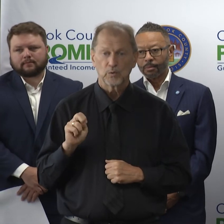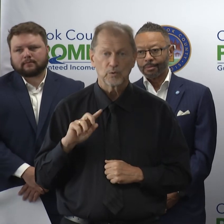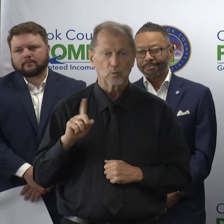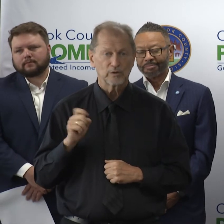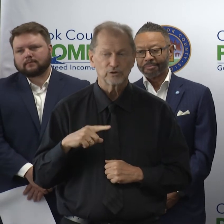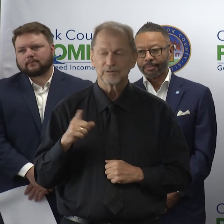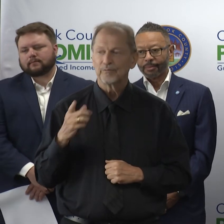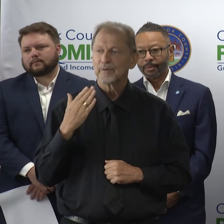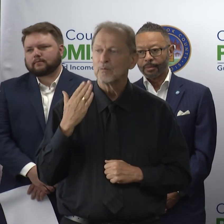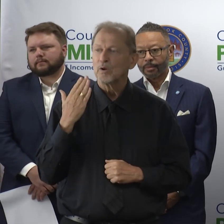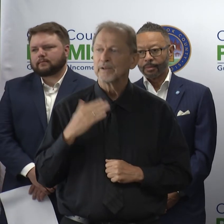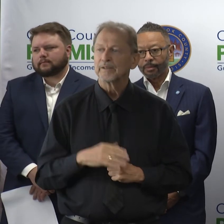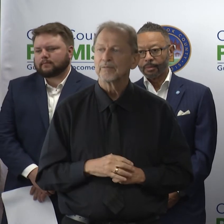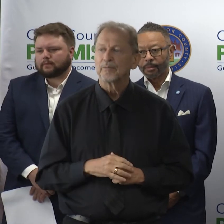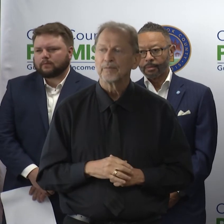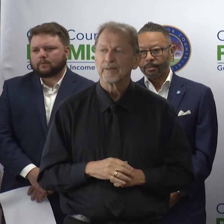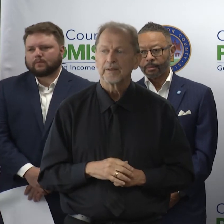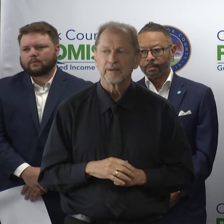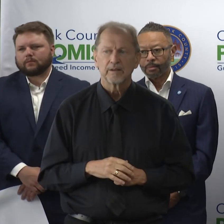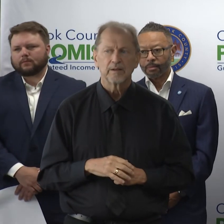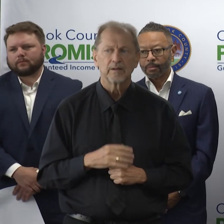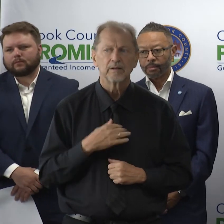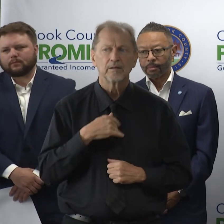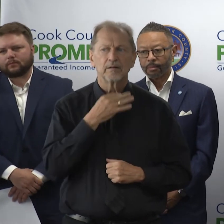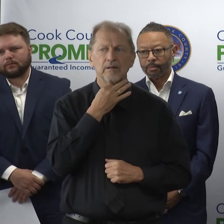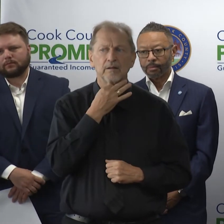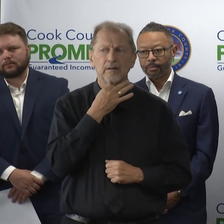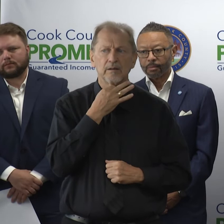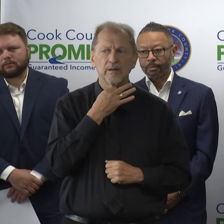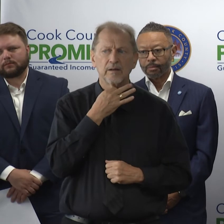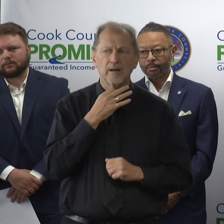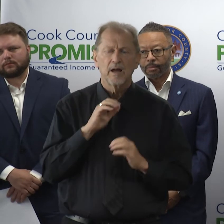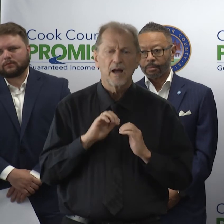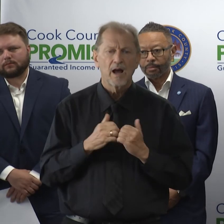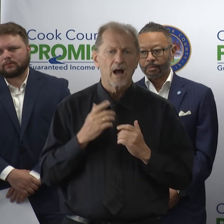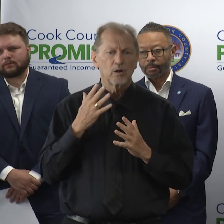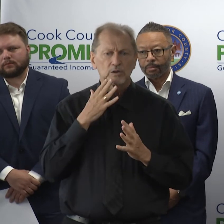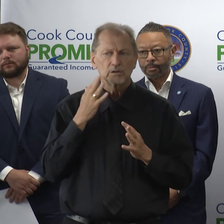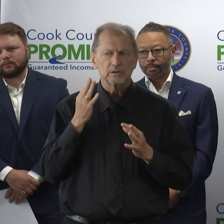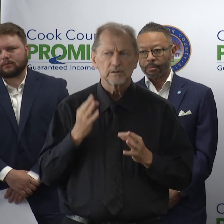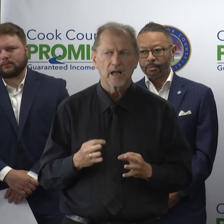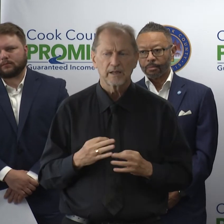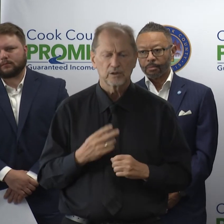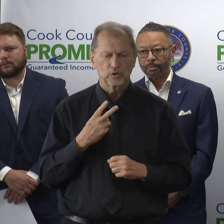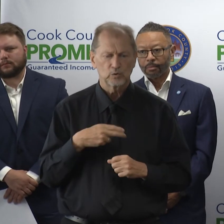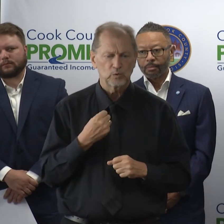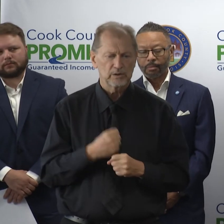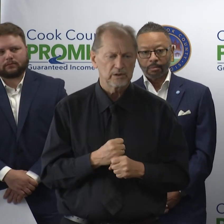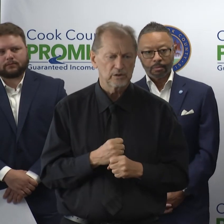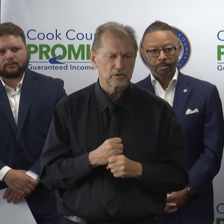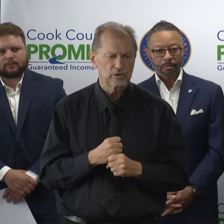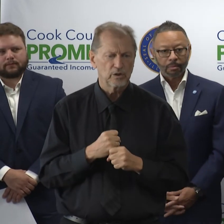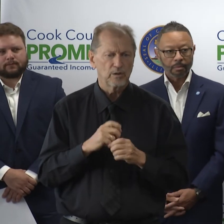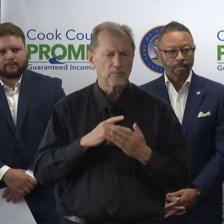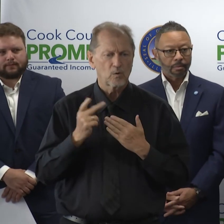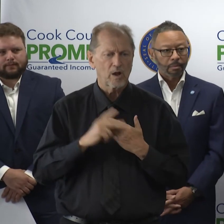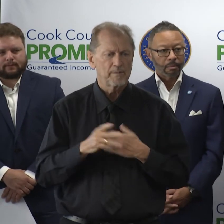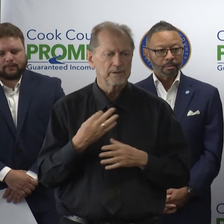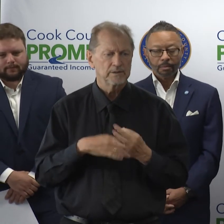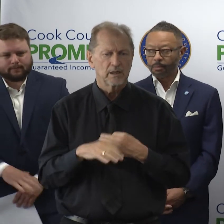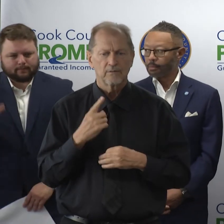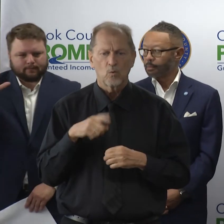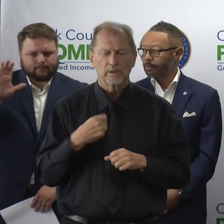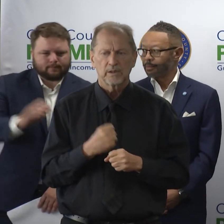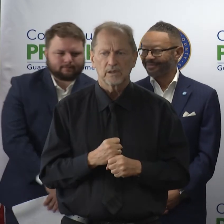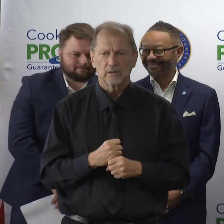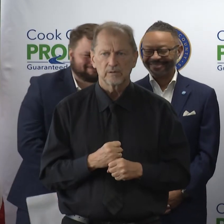Good morning. I'm wondering how you decided on $500 a month and how you decided on 2 years instead of one. Pete, where are